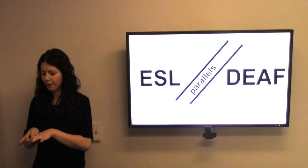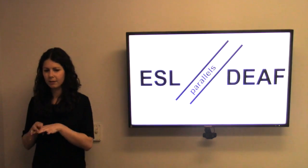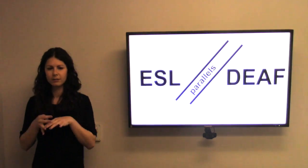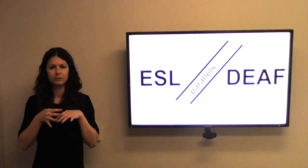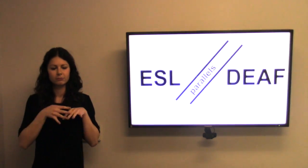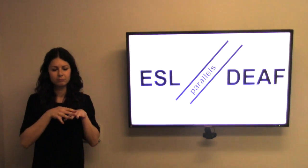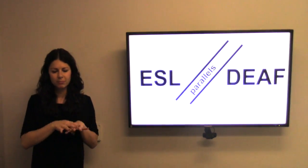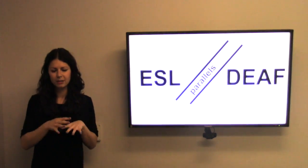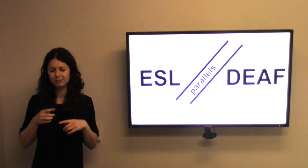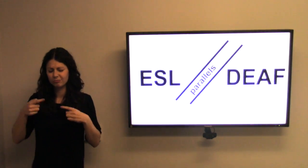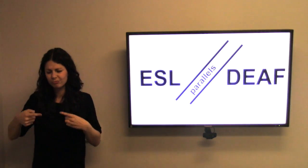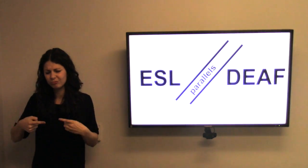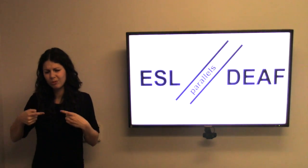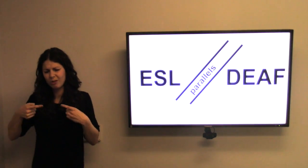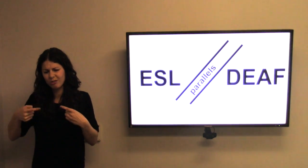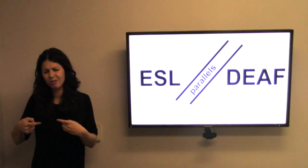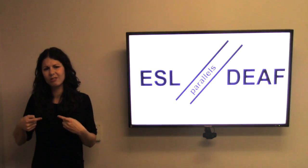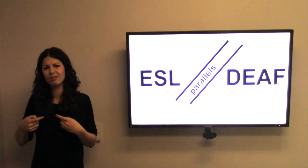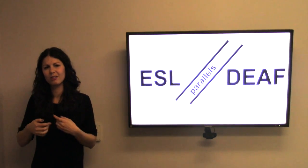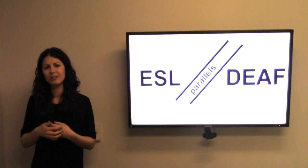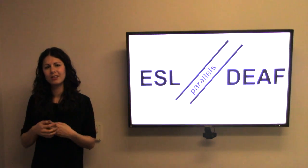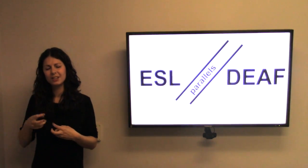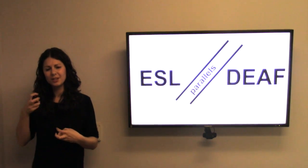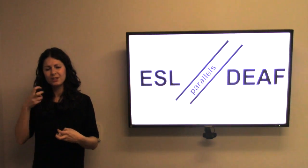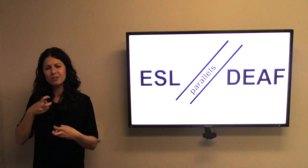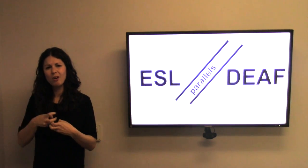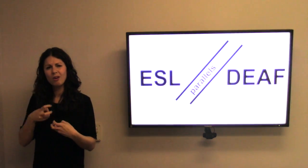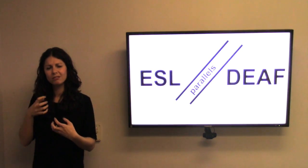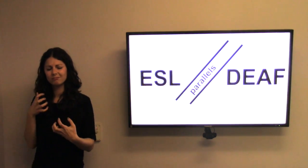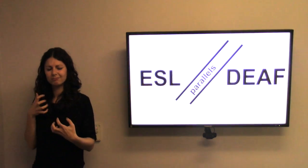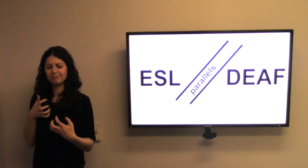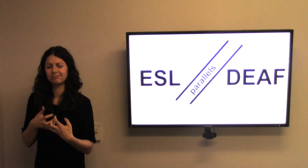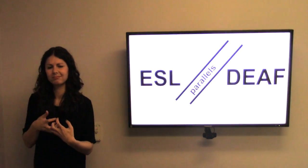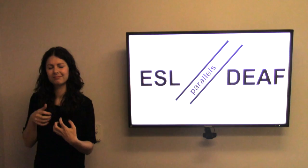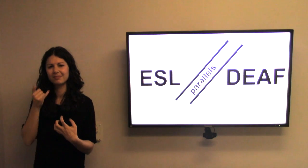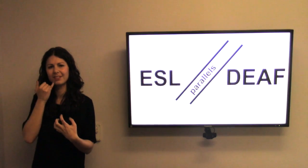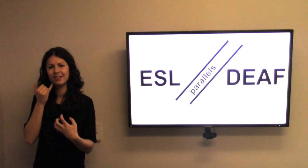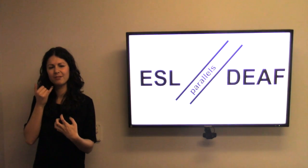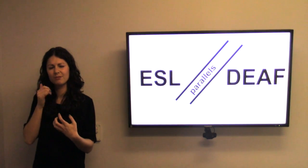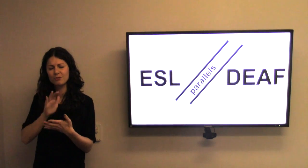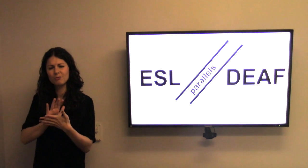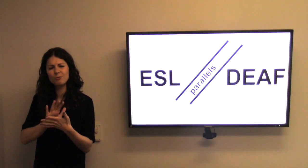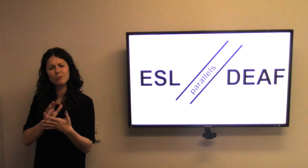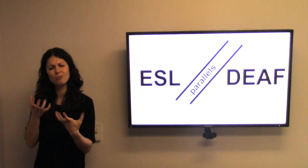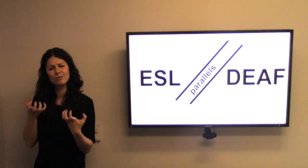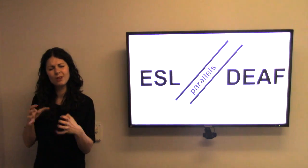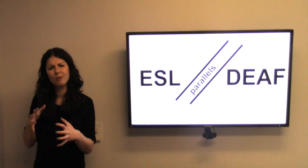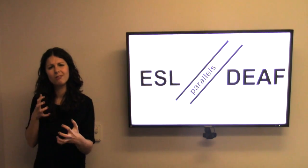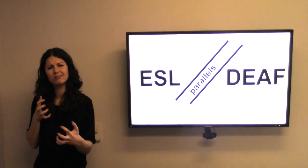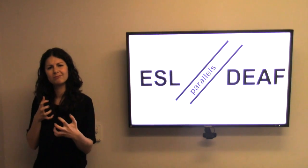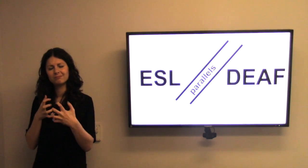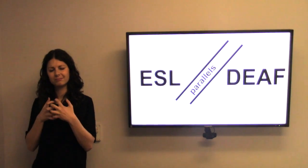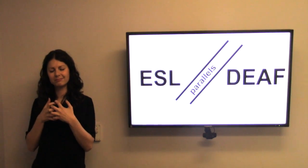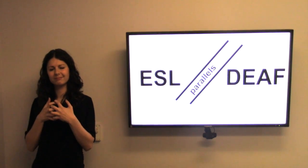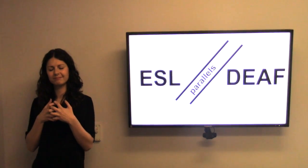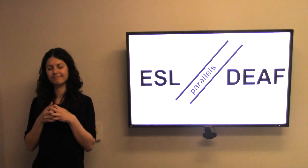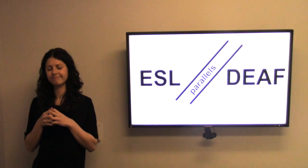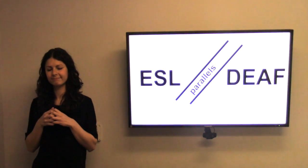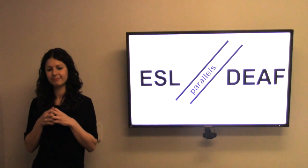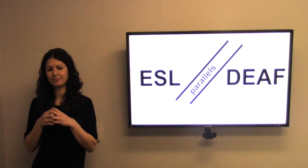Both communities often struggle in the mainstream. It's difficult for them to adapt to their school environments if the schools are unwilling to adapt to